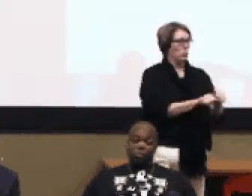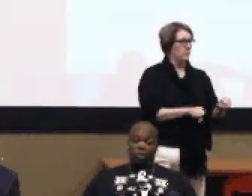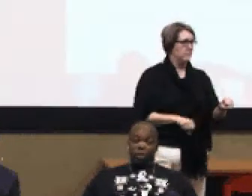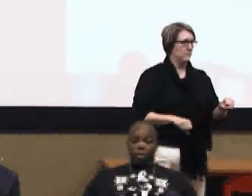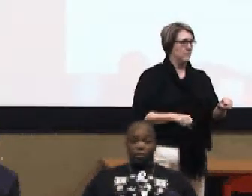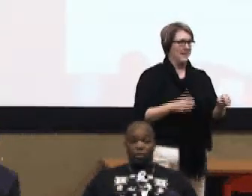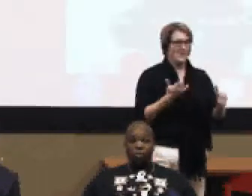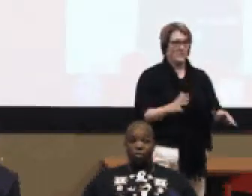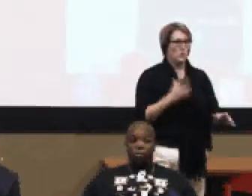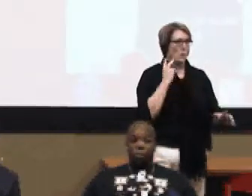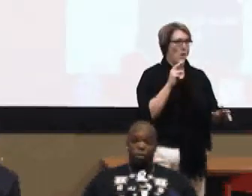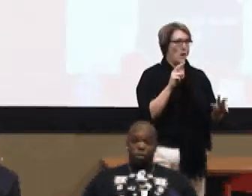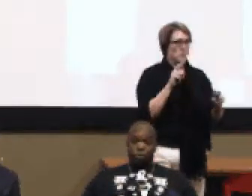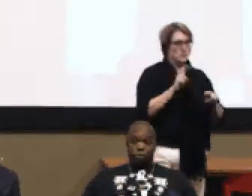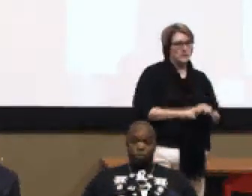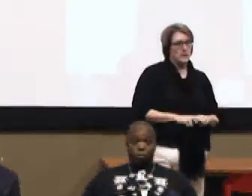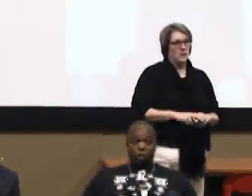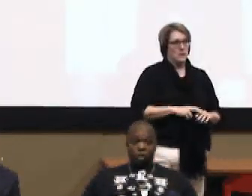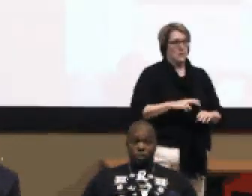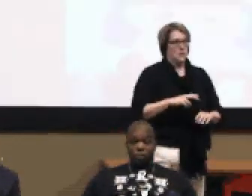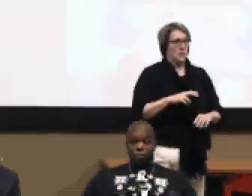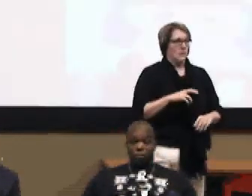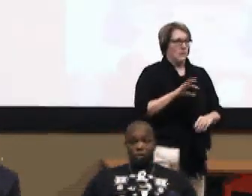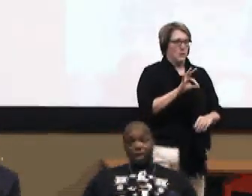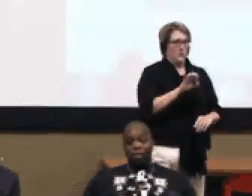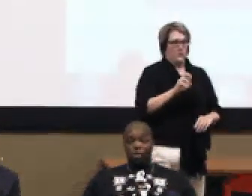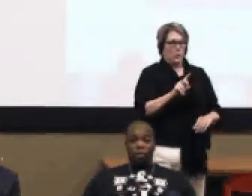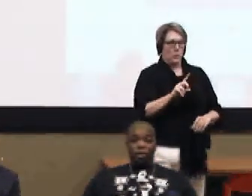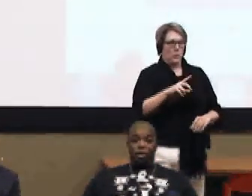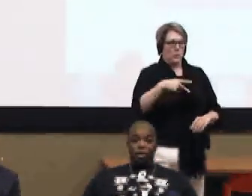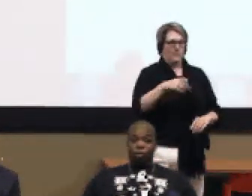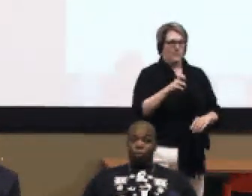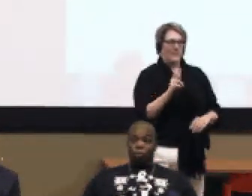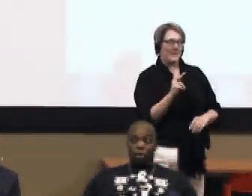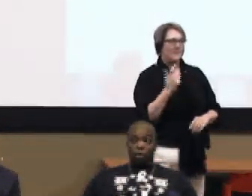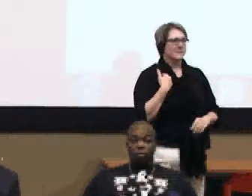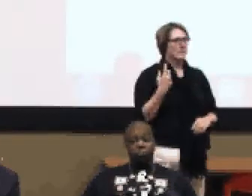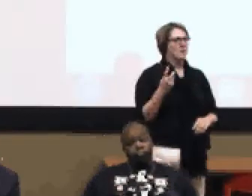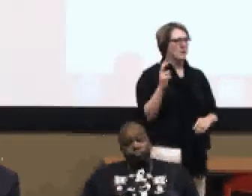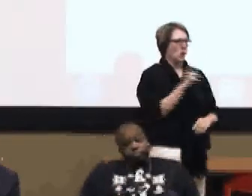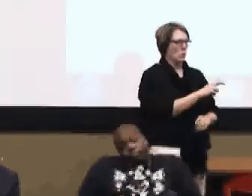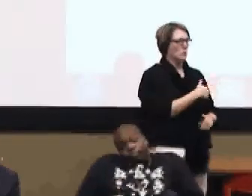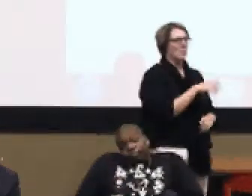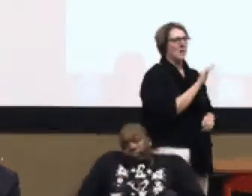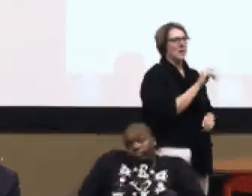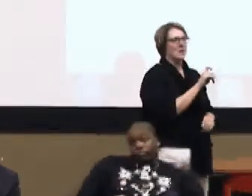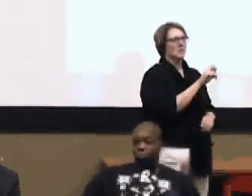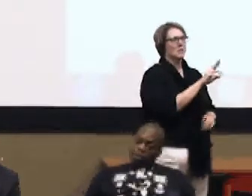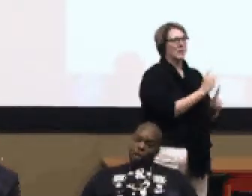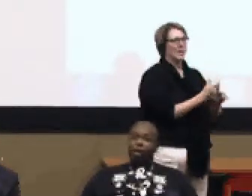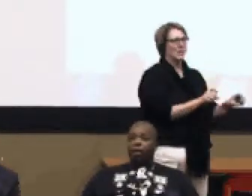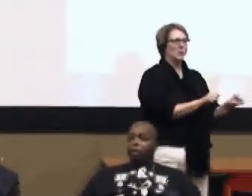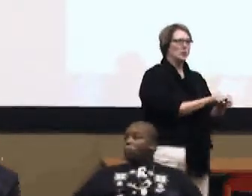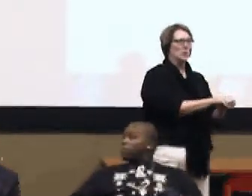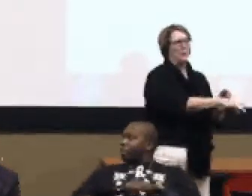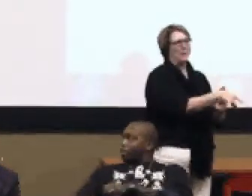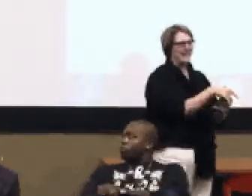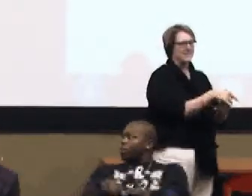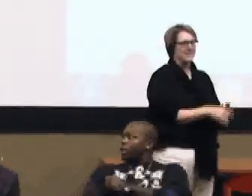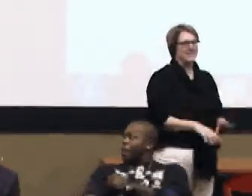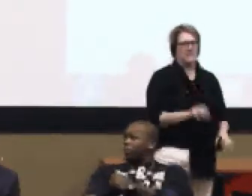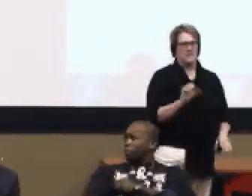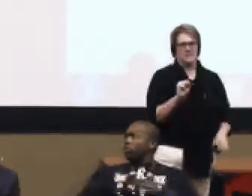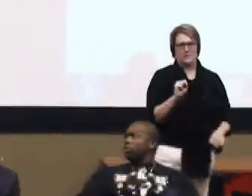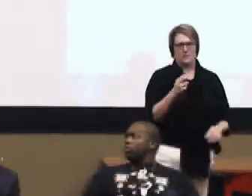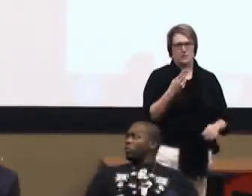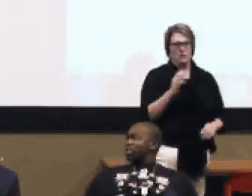if you don't want to sift through food pics, go to Kinda Sure to get your shoe pics. So shoe point. Yeah, shoe